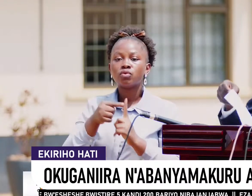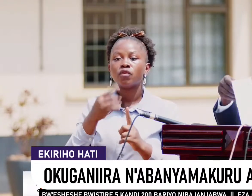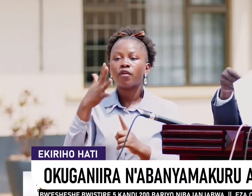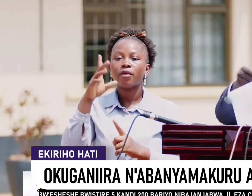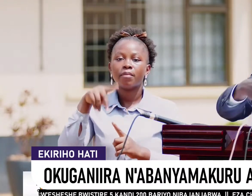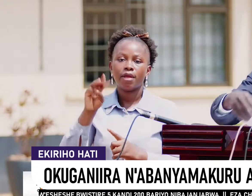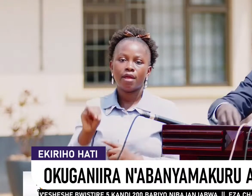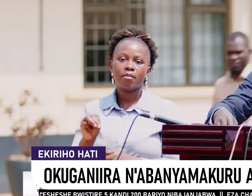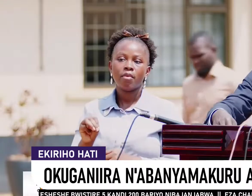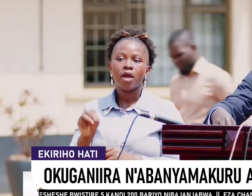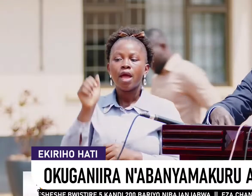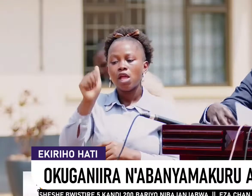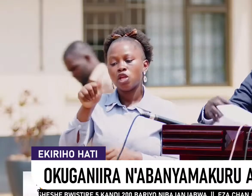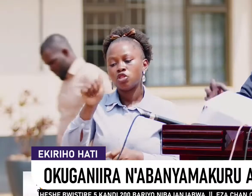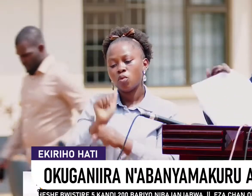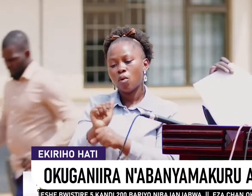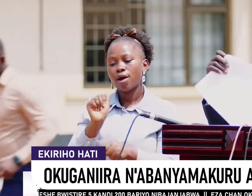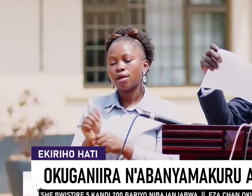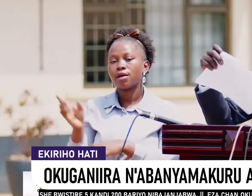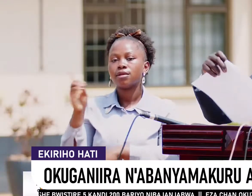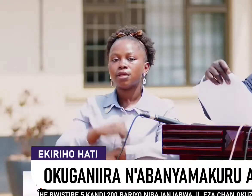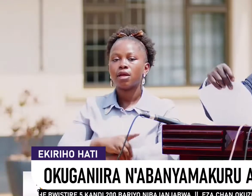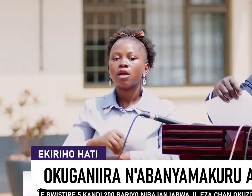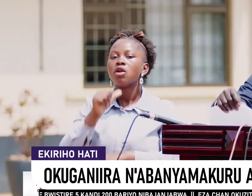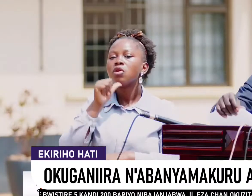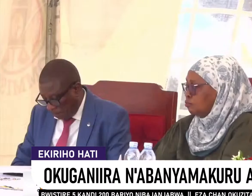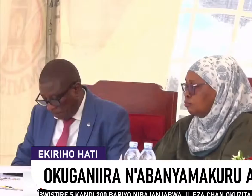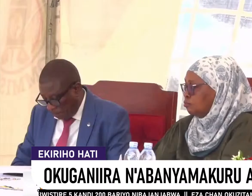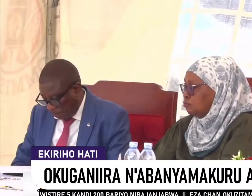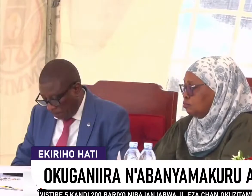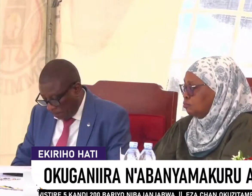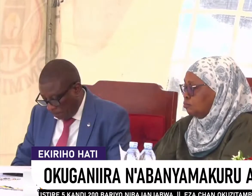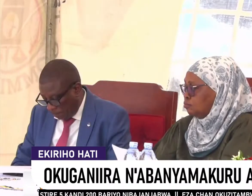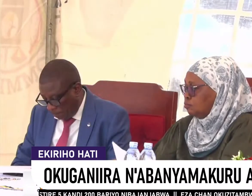each working day, not weekends.